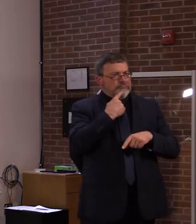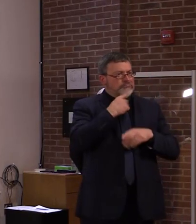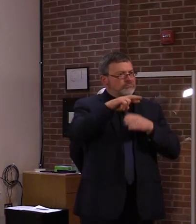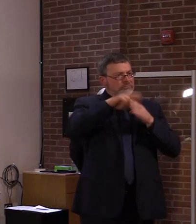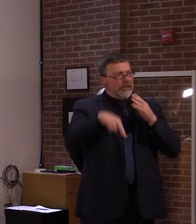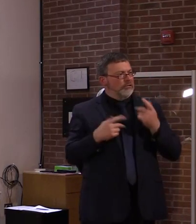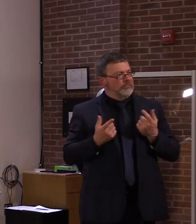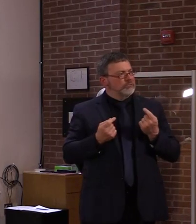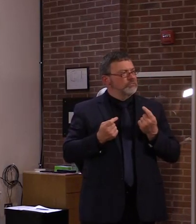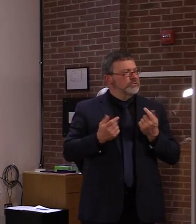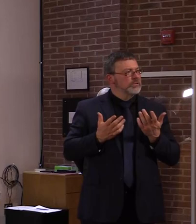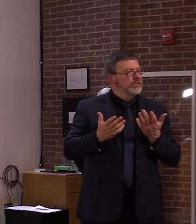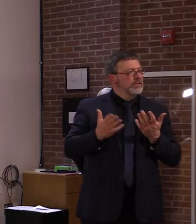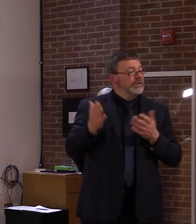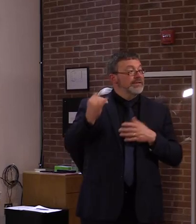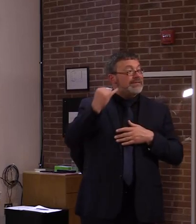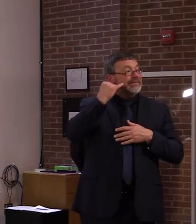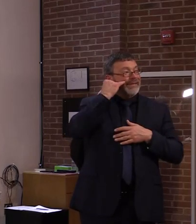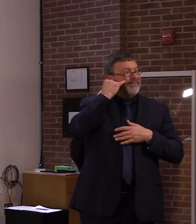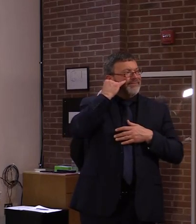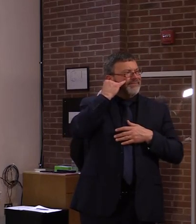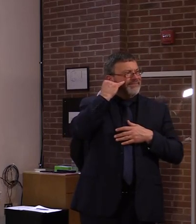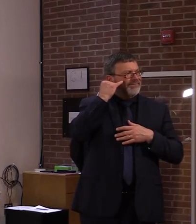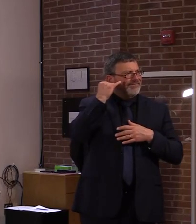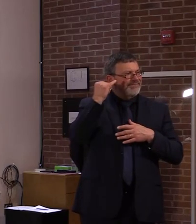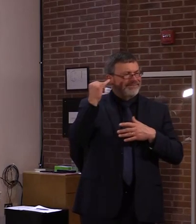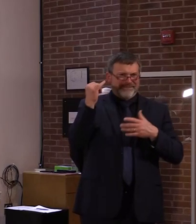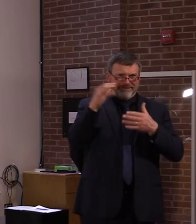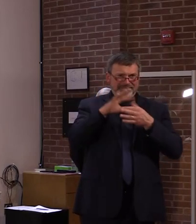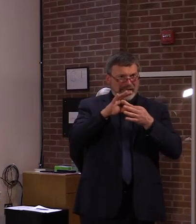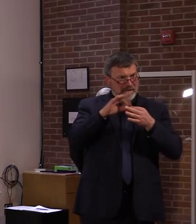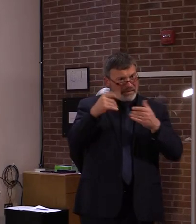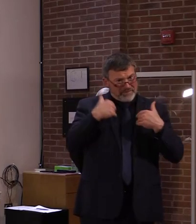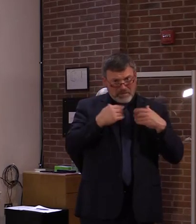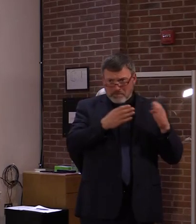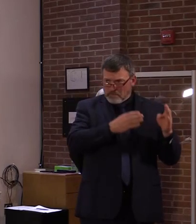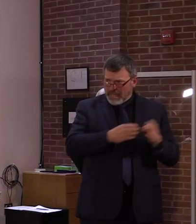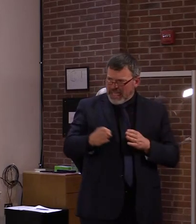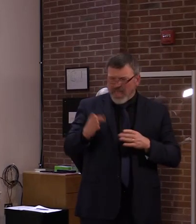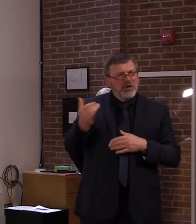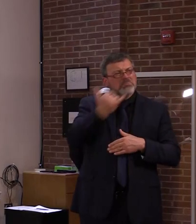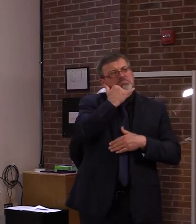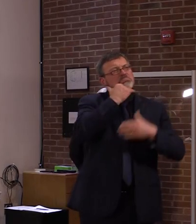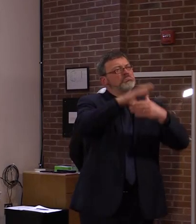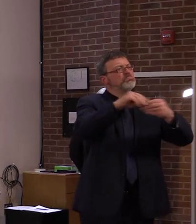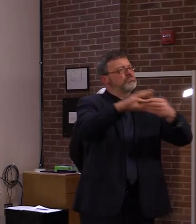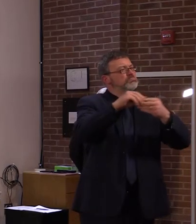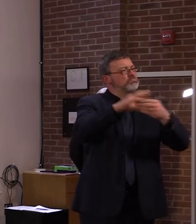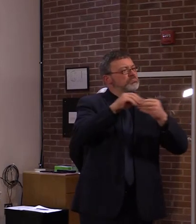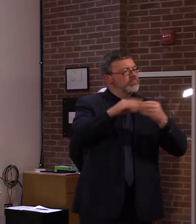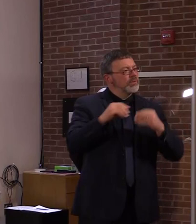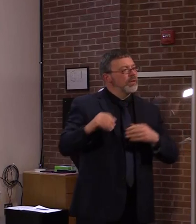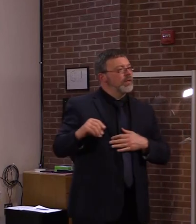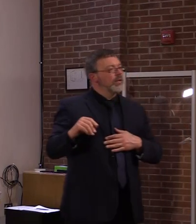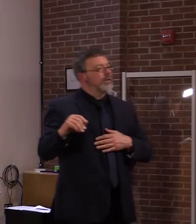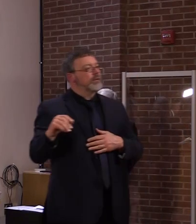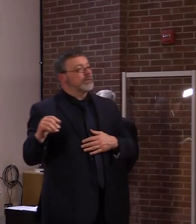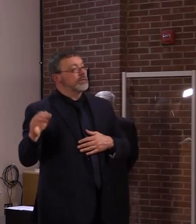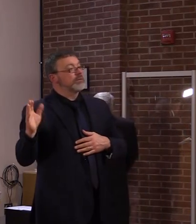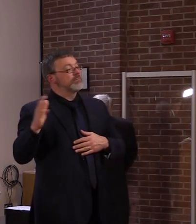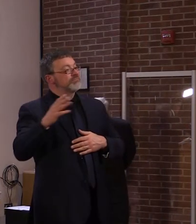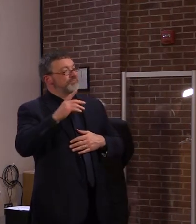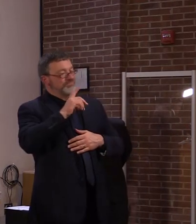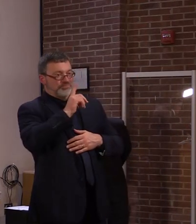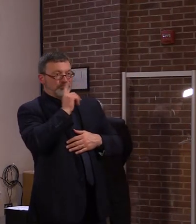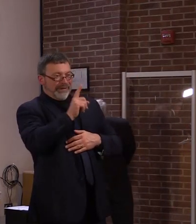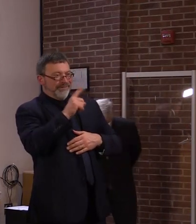would happen when that, if that were to occur? Well, there are a number of different strategies depending on what we're seeing. So we'll